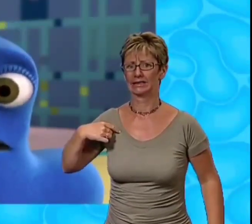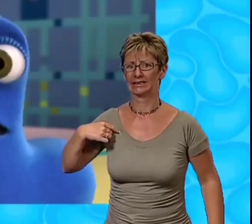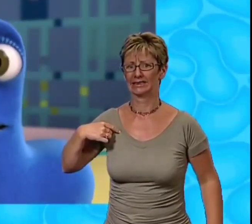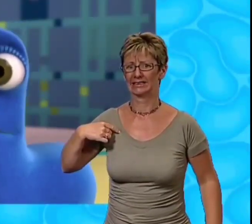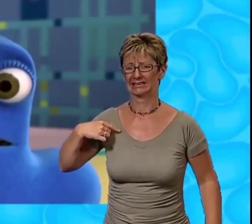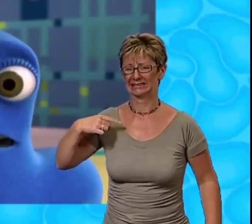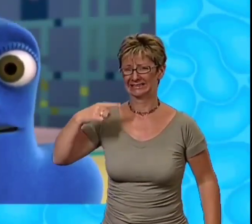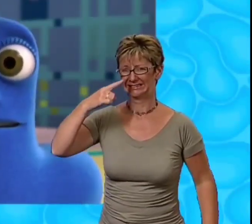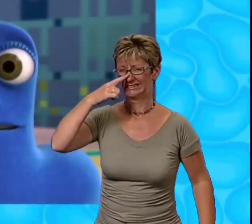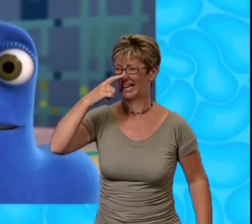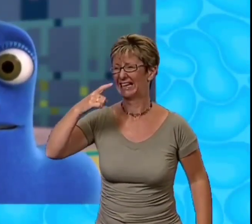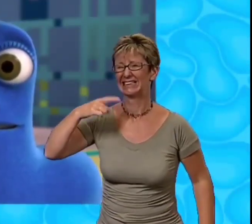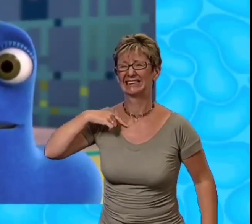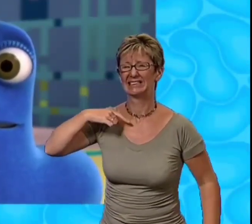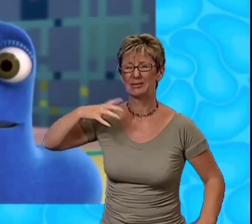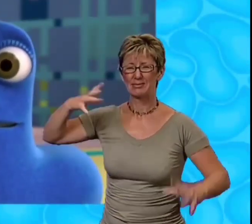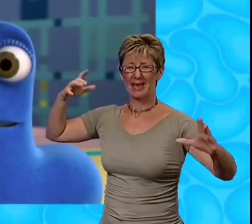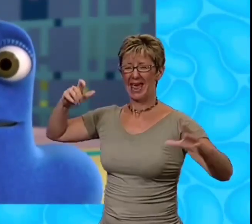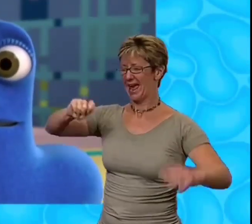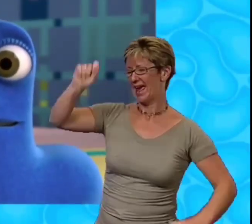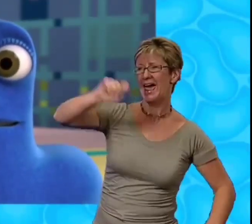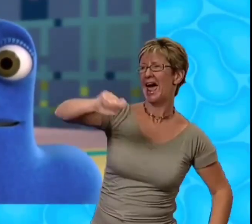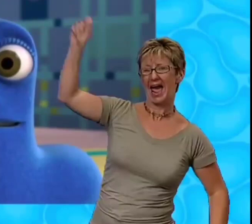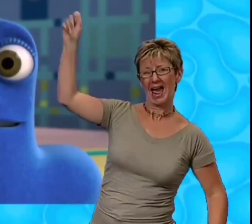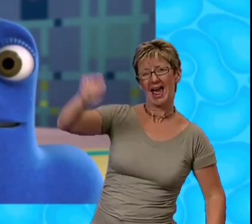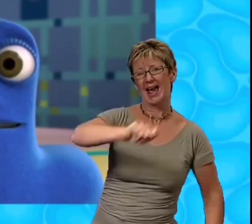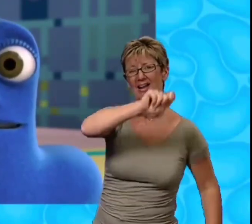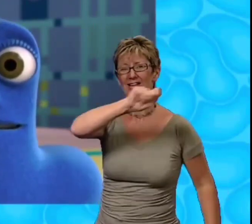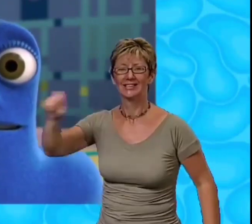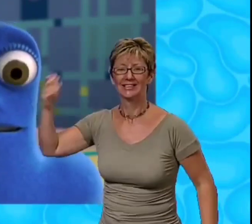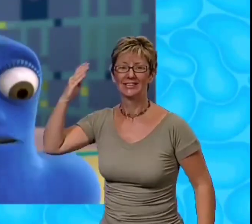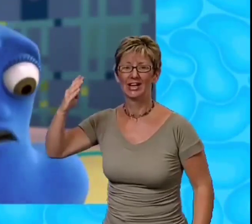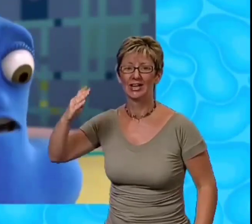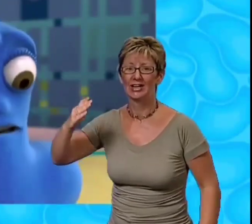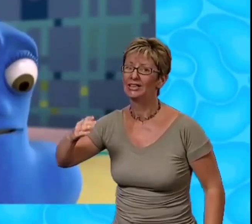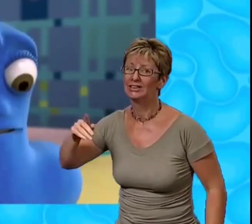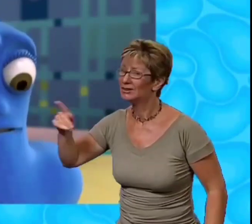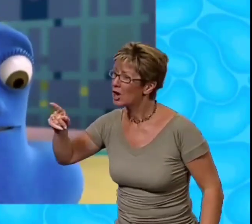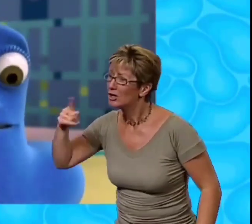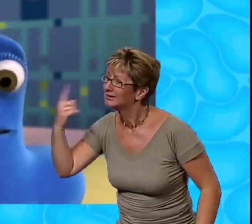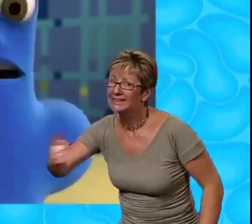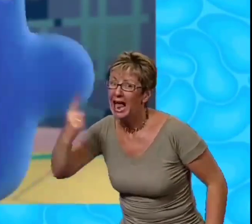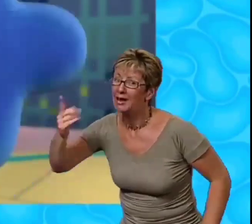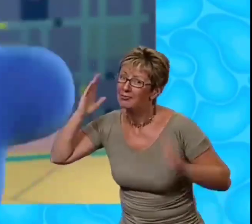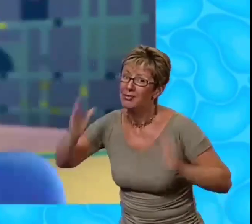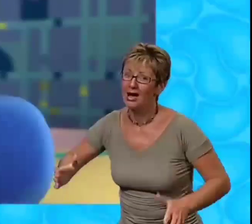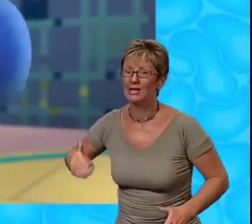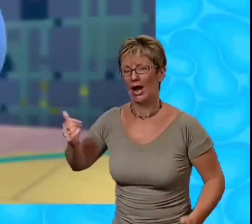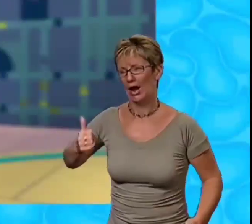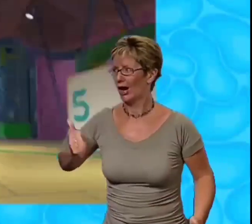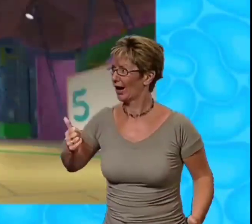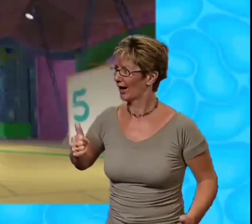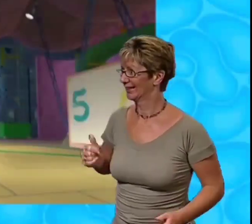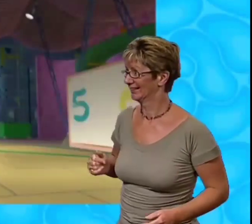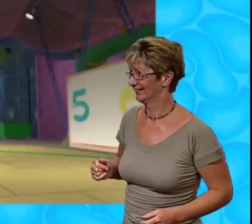find a giant felted pen? You've got to make the mark yourself. Okay. Here goes.